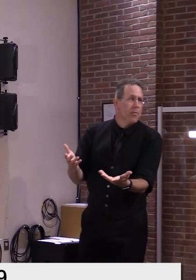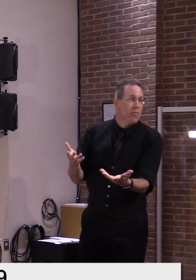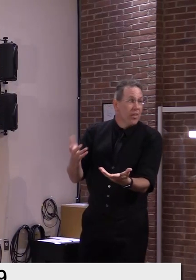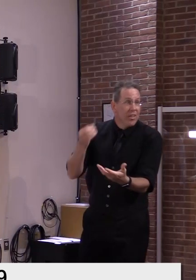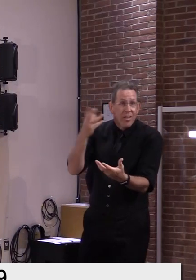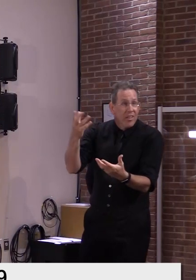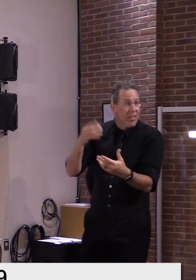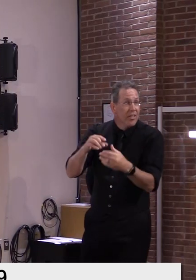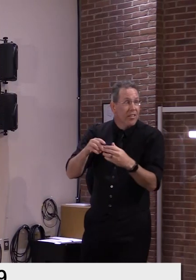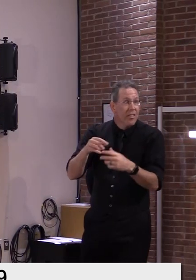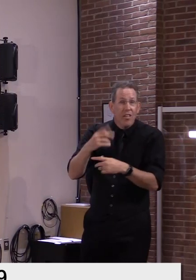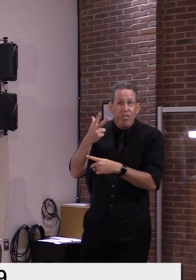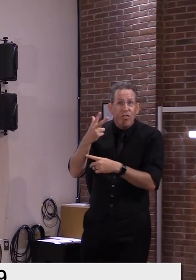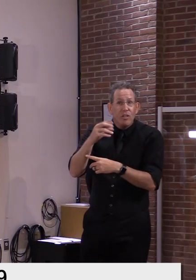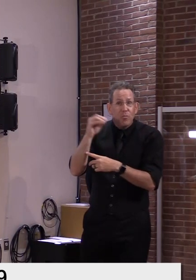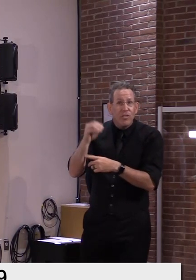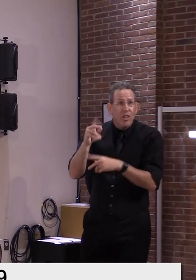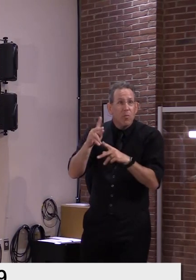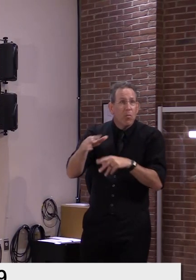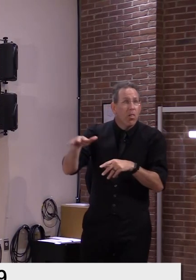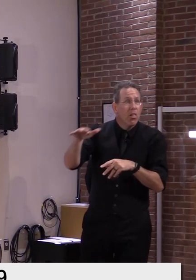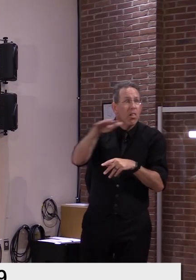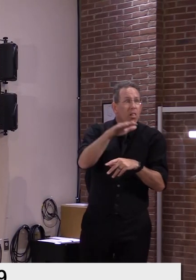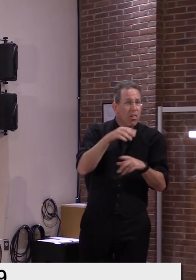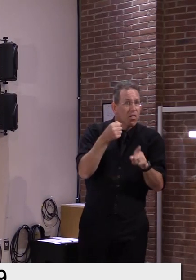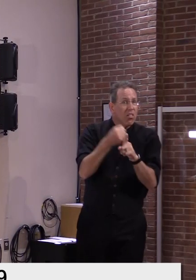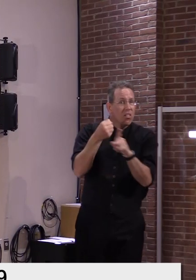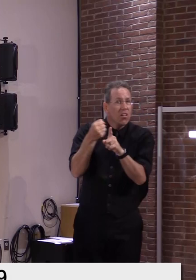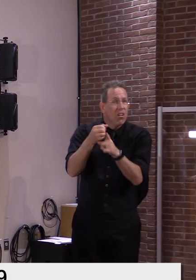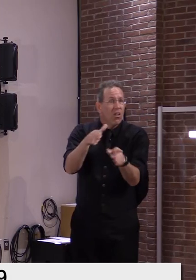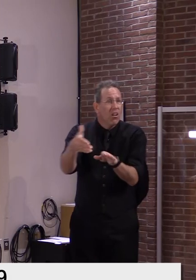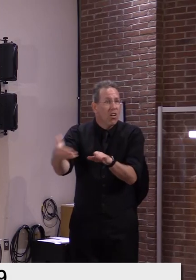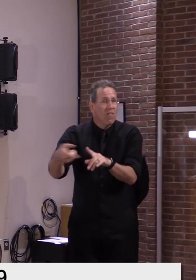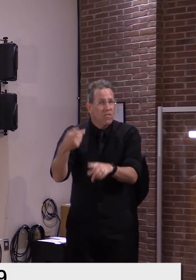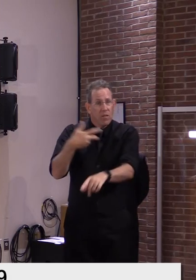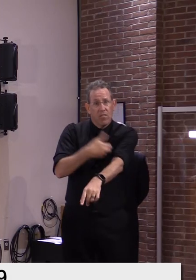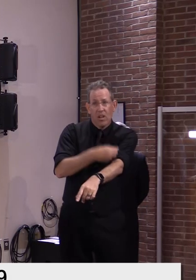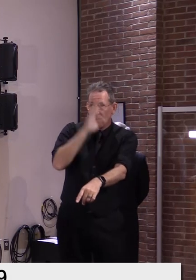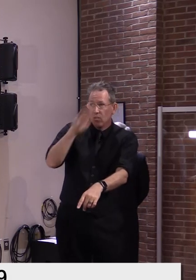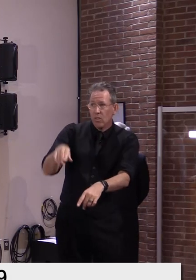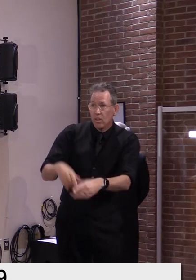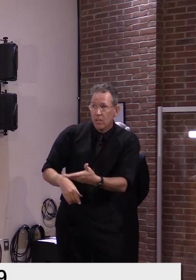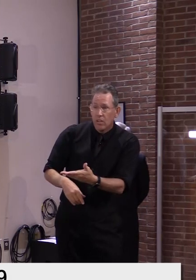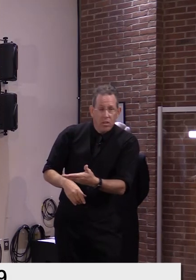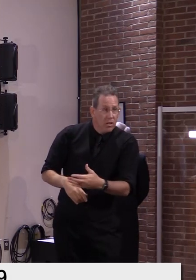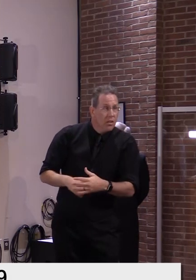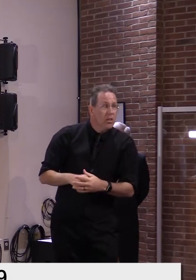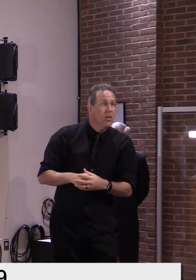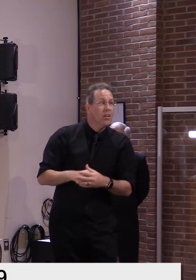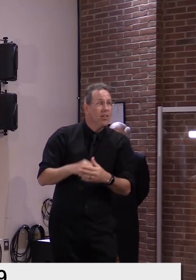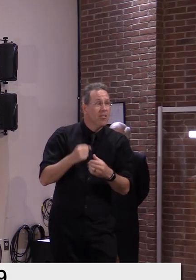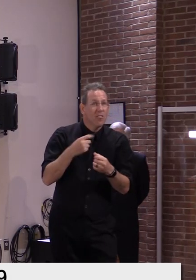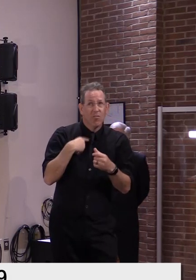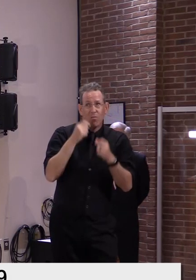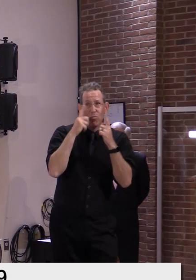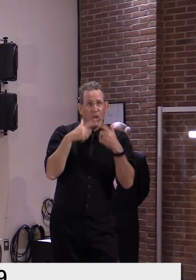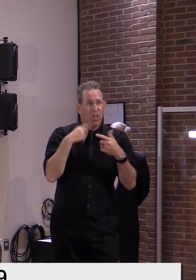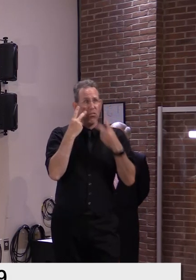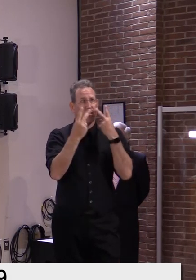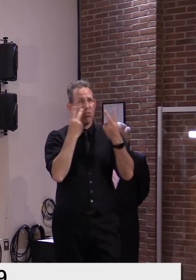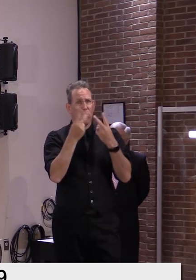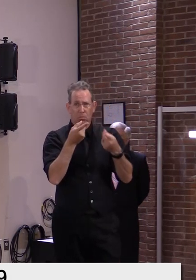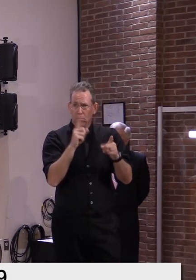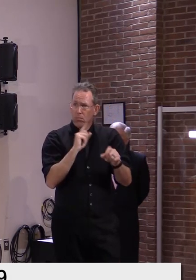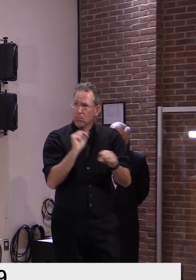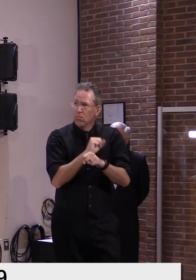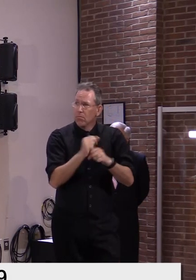deaths in Vermont, and I would think that, you know, I'm a little surprised you haven't mentioned that before, even